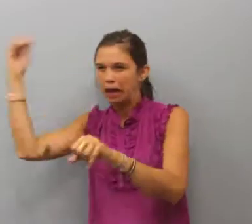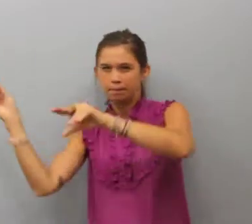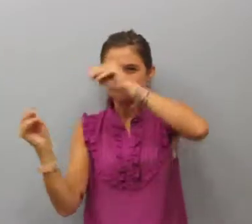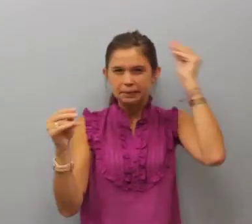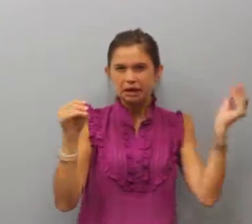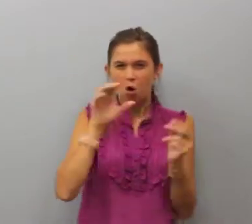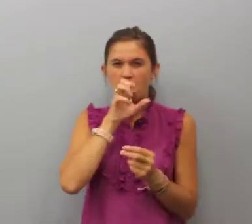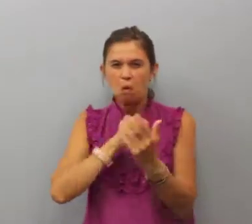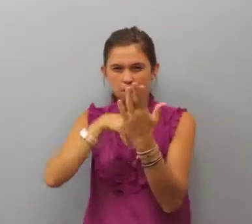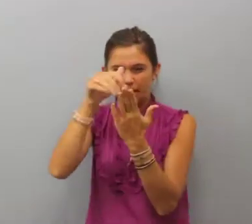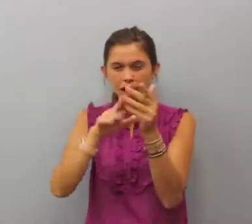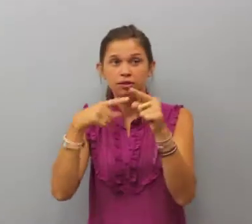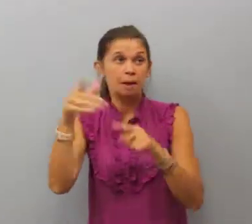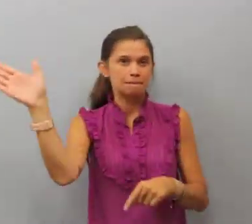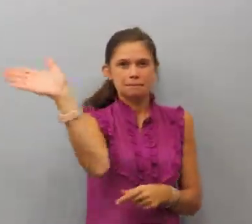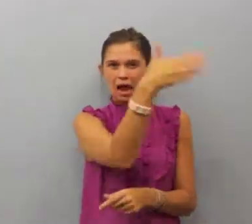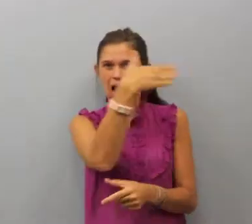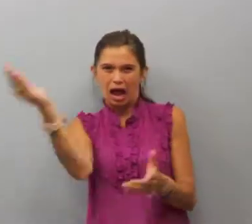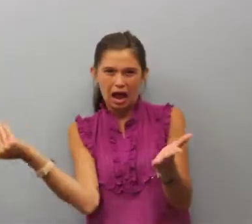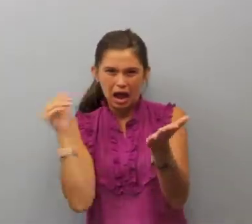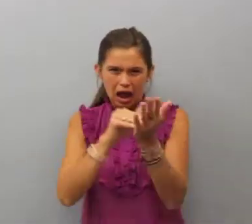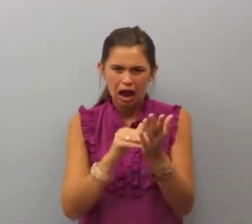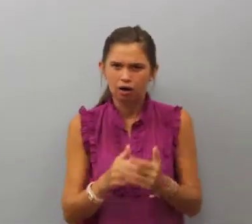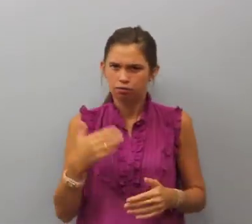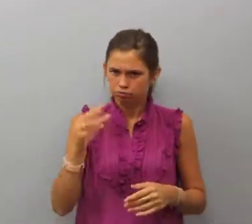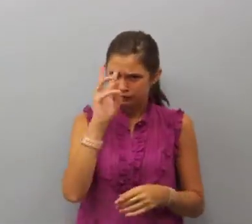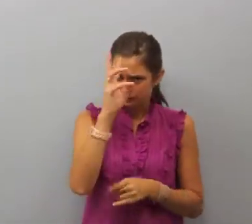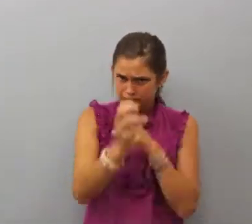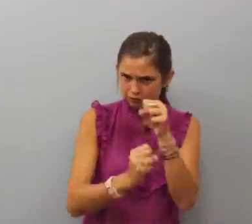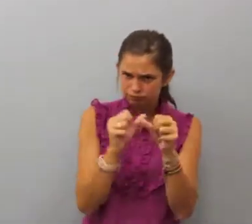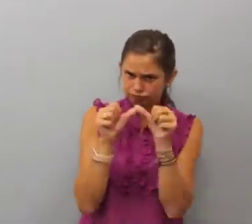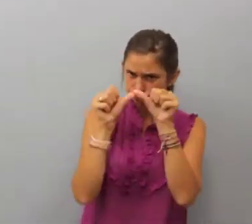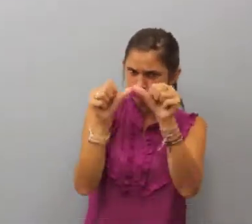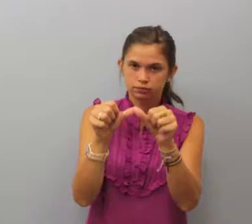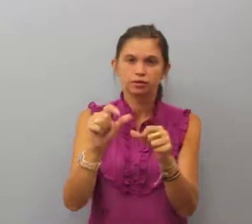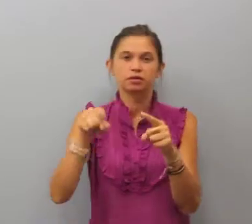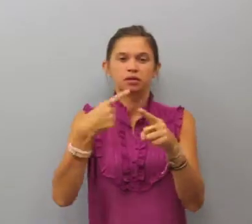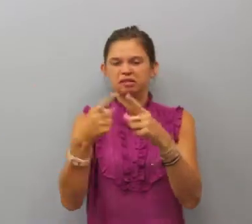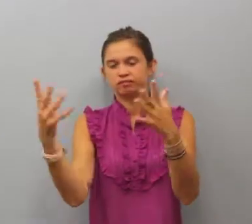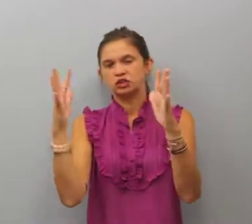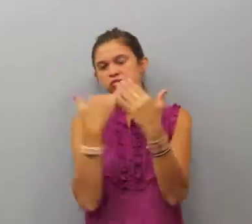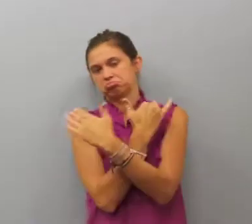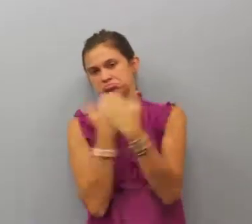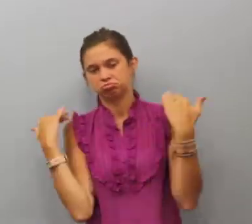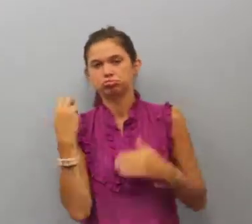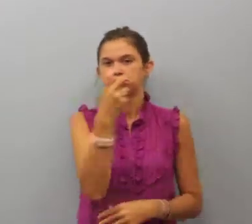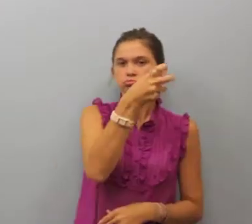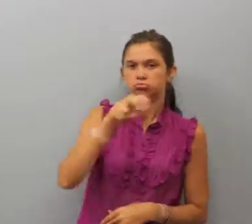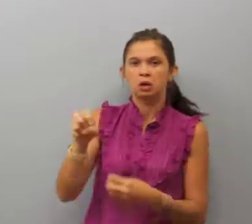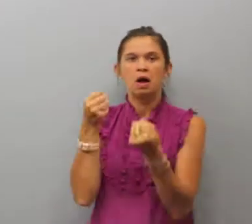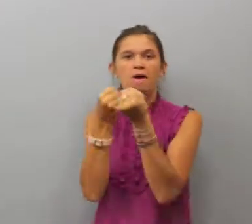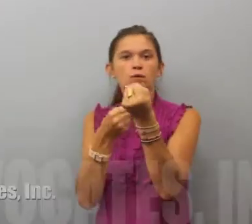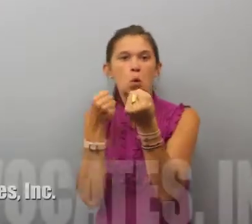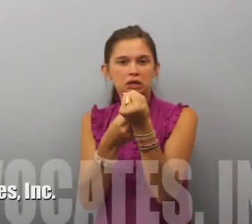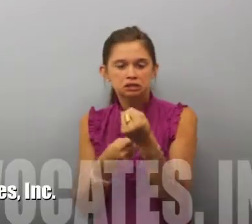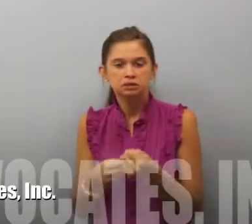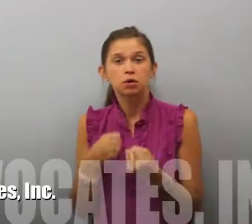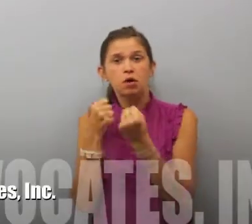reconstructing bridges that were falling apart, blasting the old cement and refurbishing bridges and painting, and he did that for